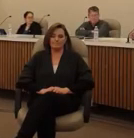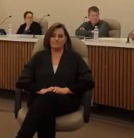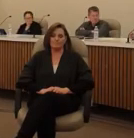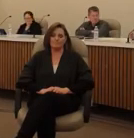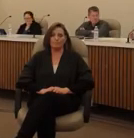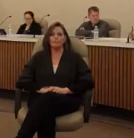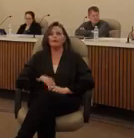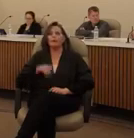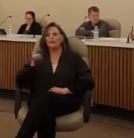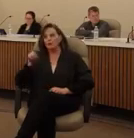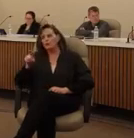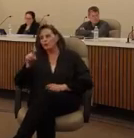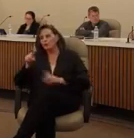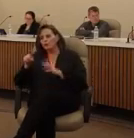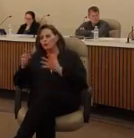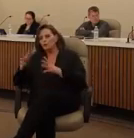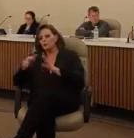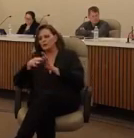And you said